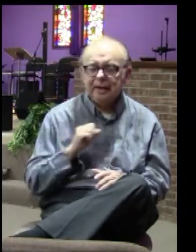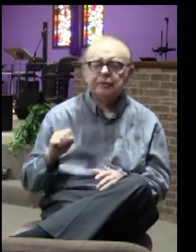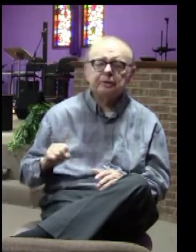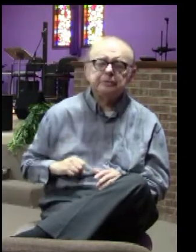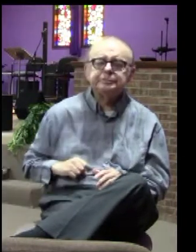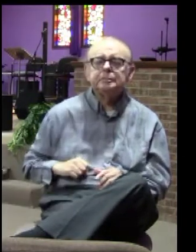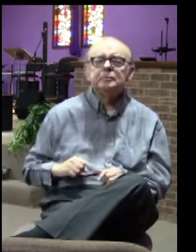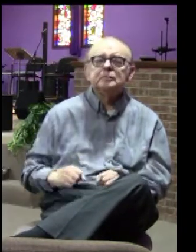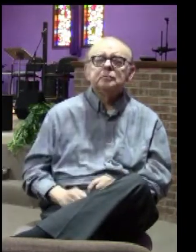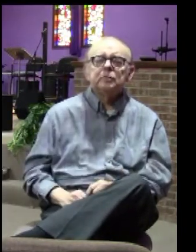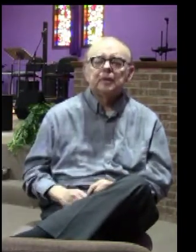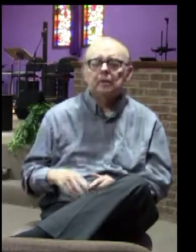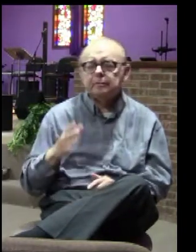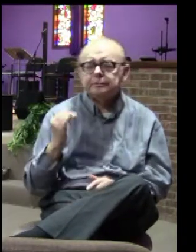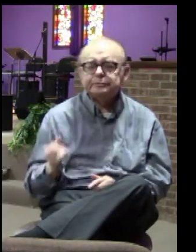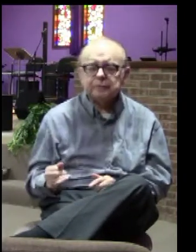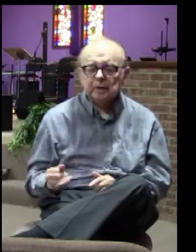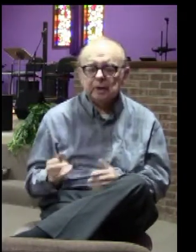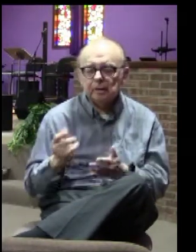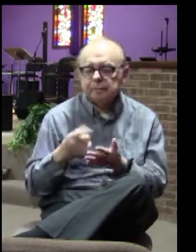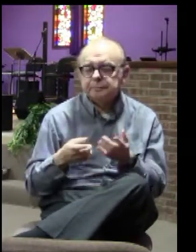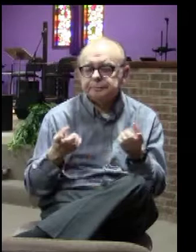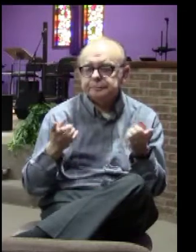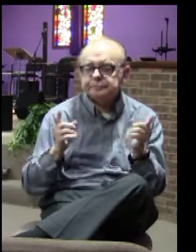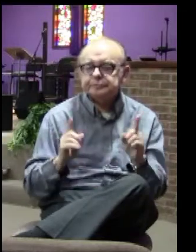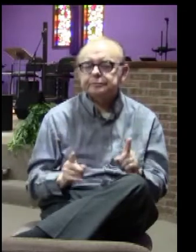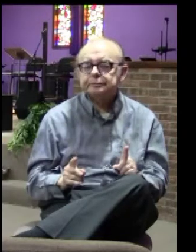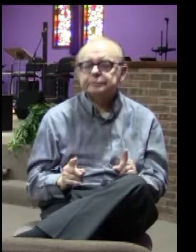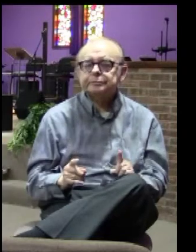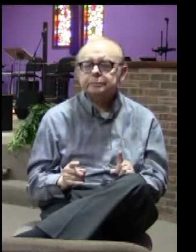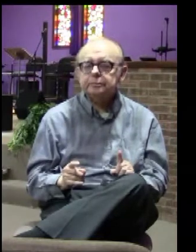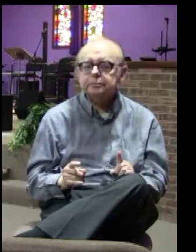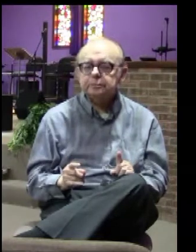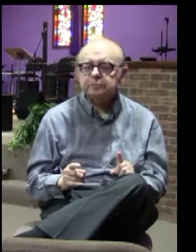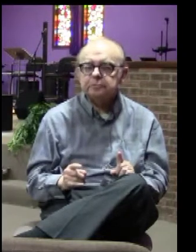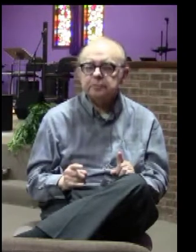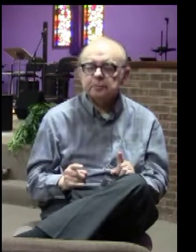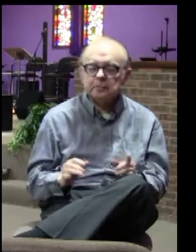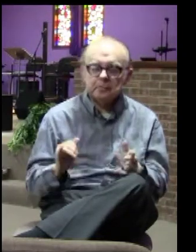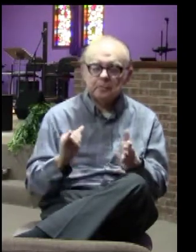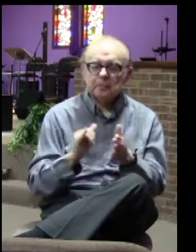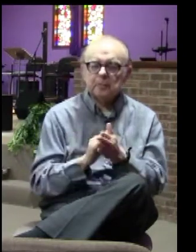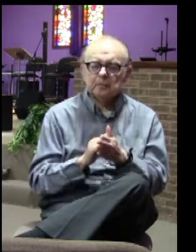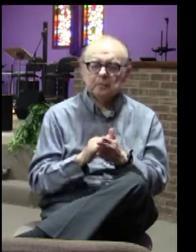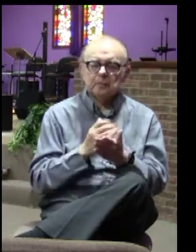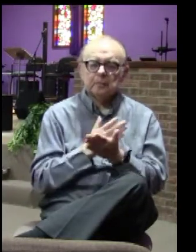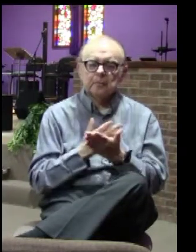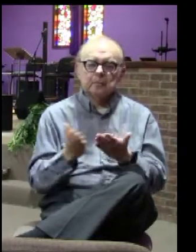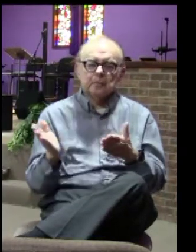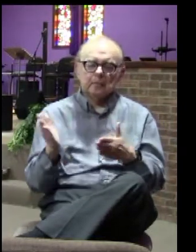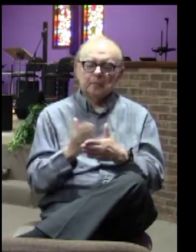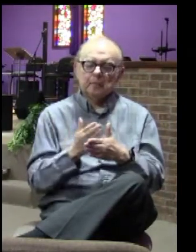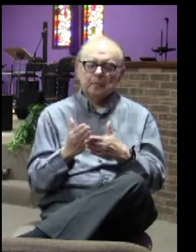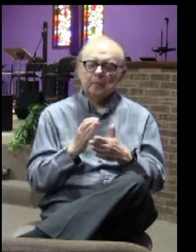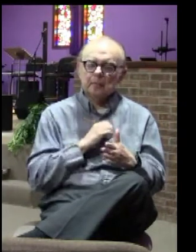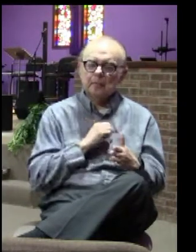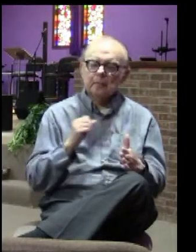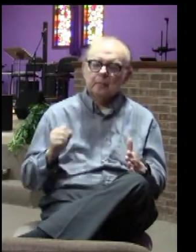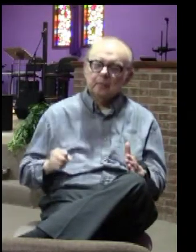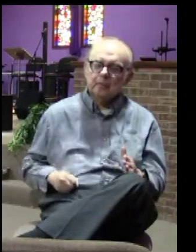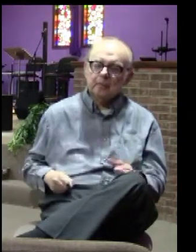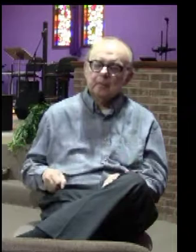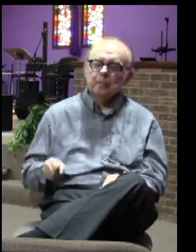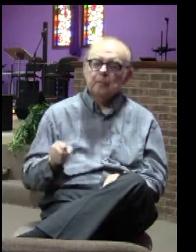Samson. Because what ended up happening was, this thing was between